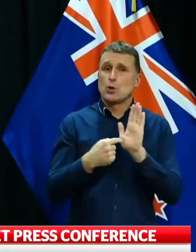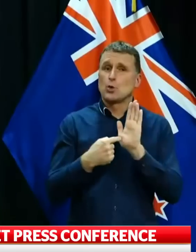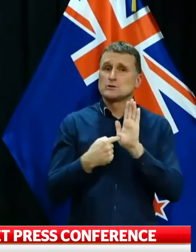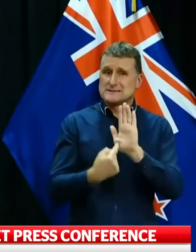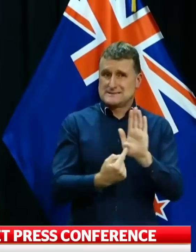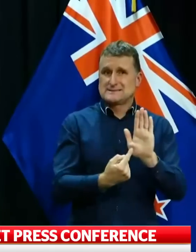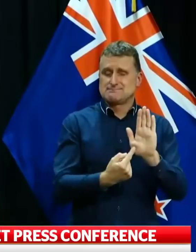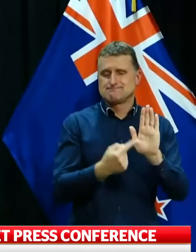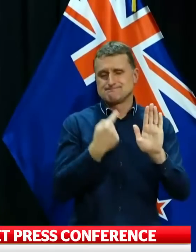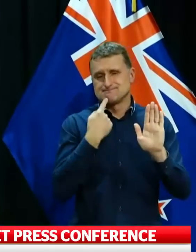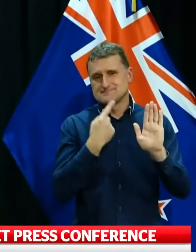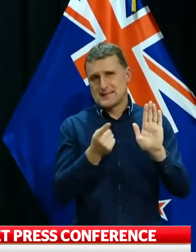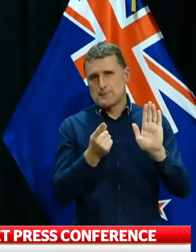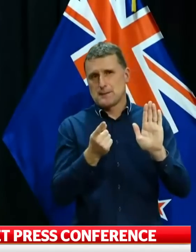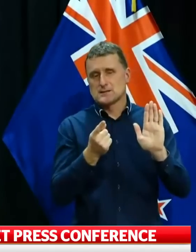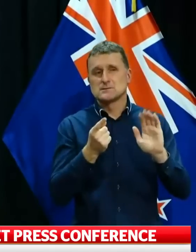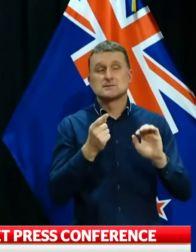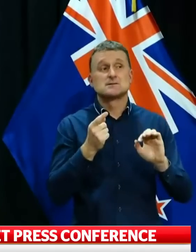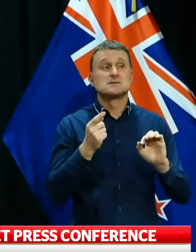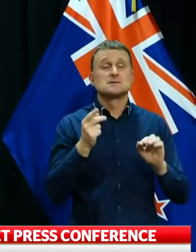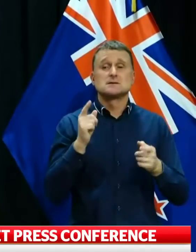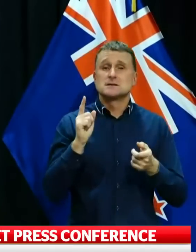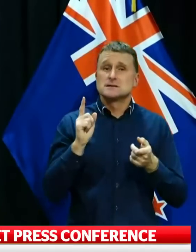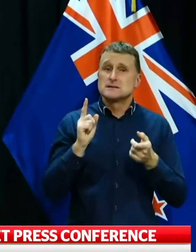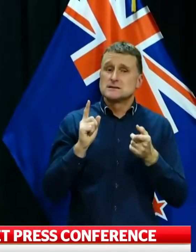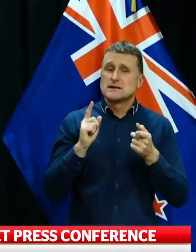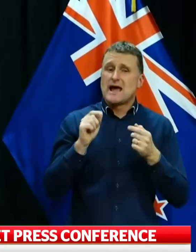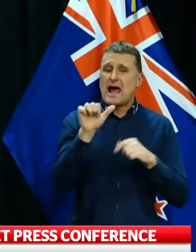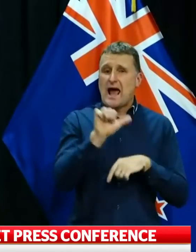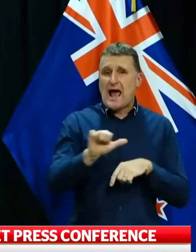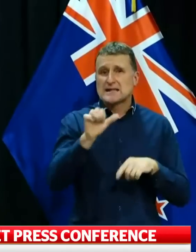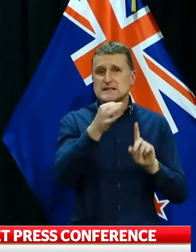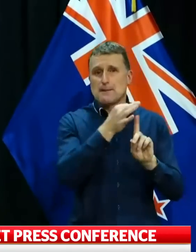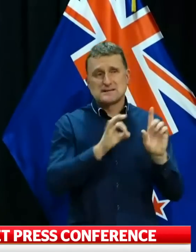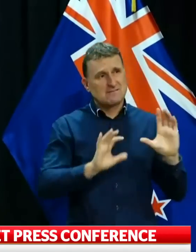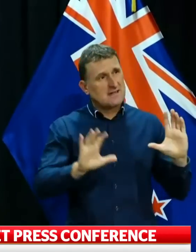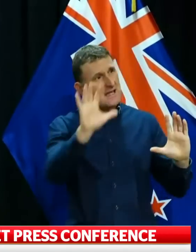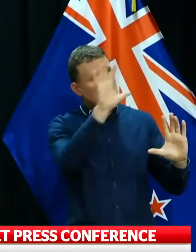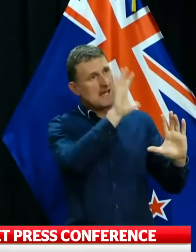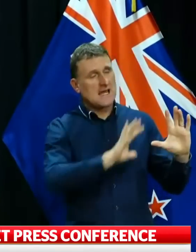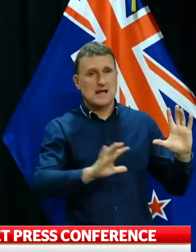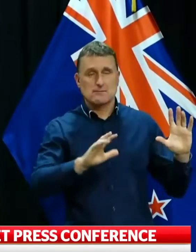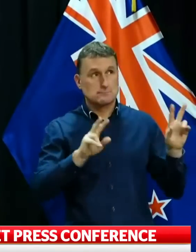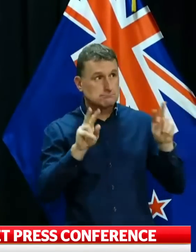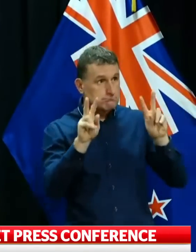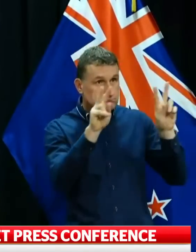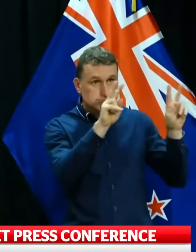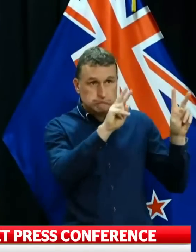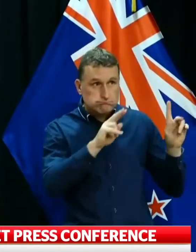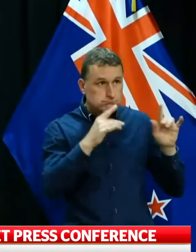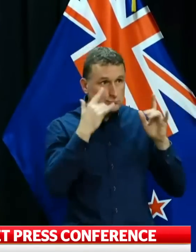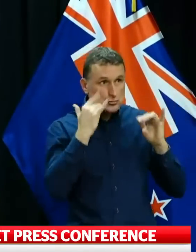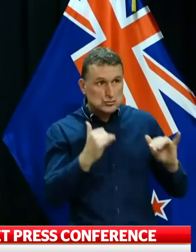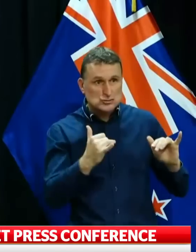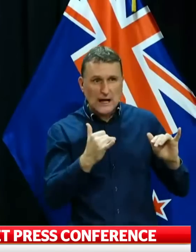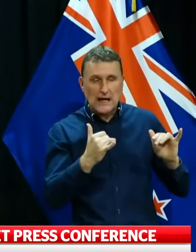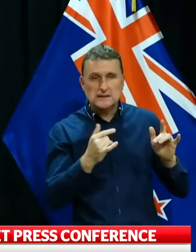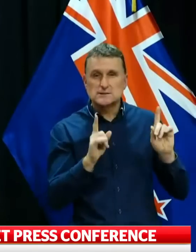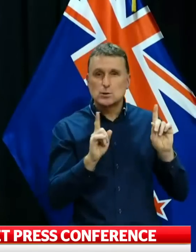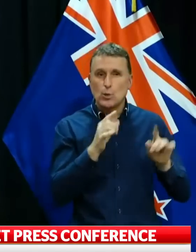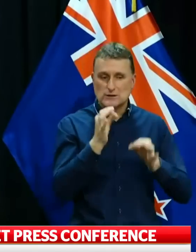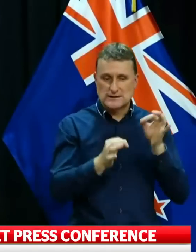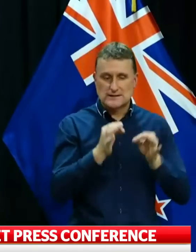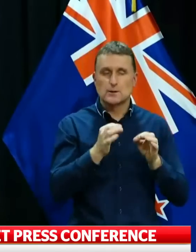we often judge activity in the Asia-Pacific region based on the question of whether or not it provides peace